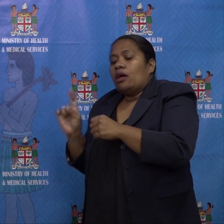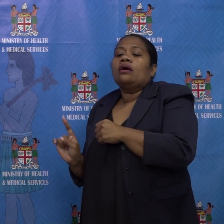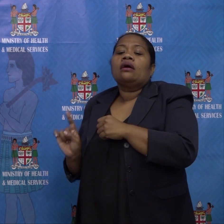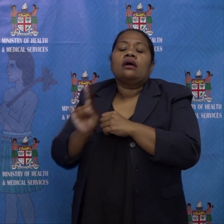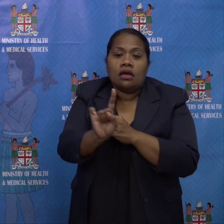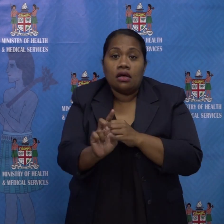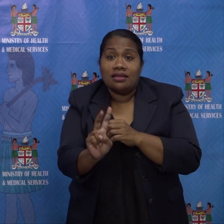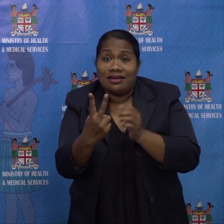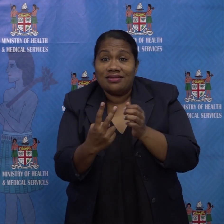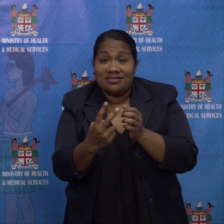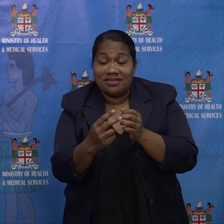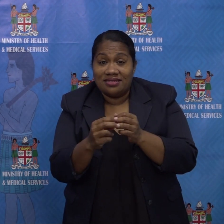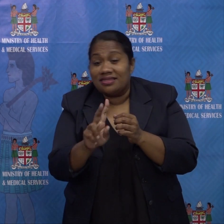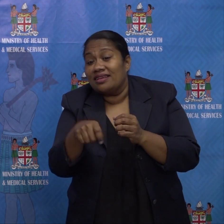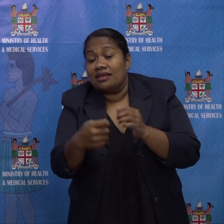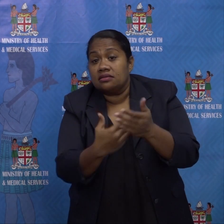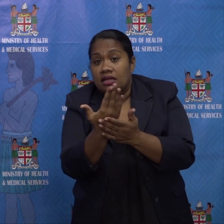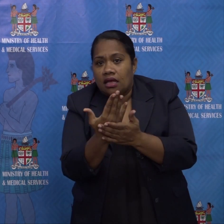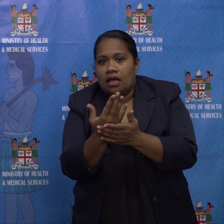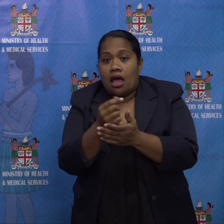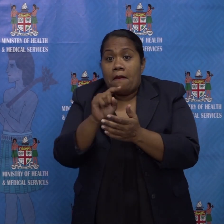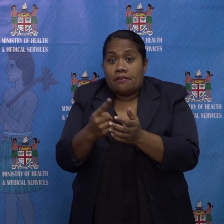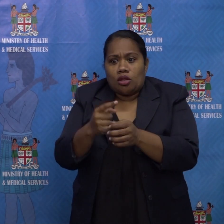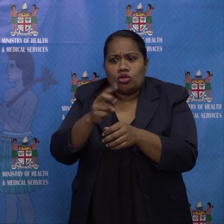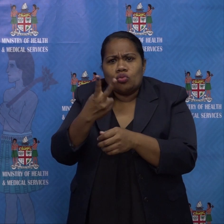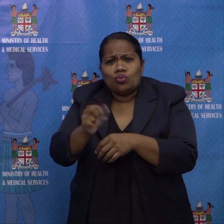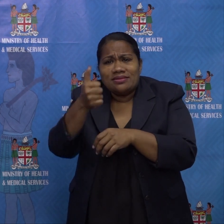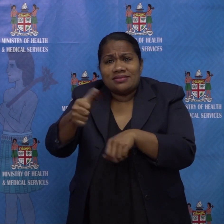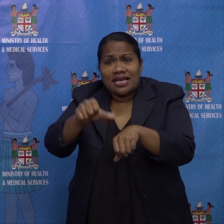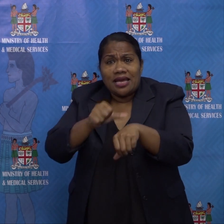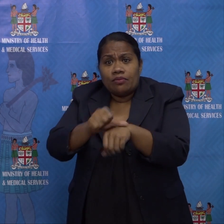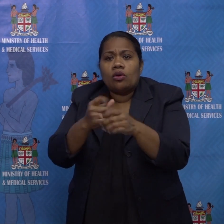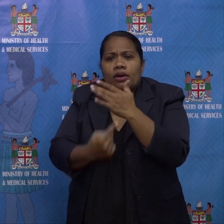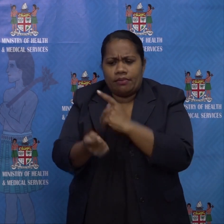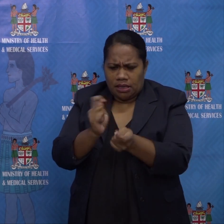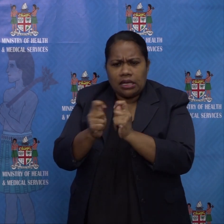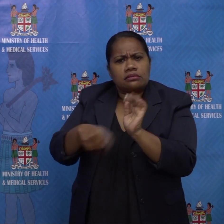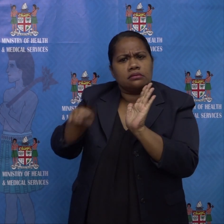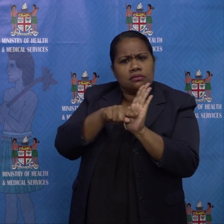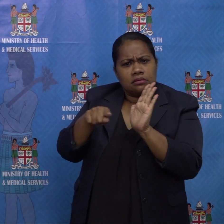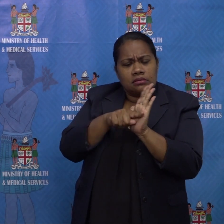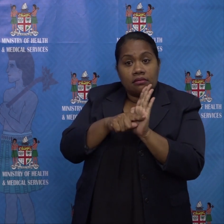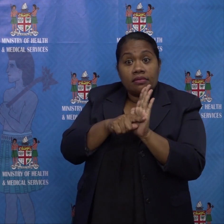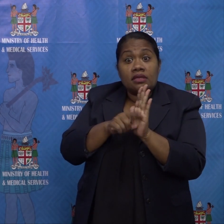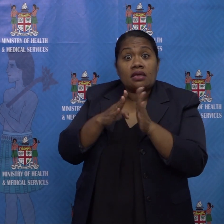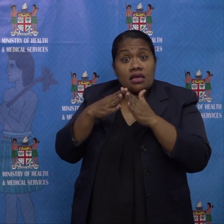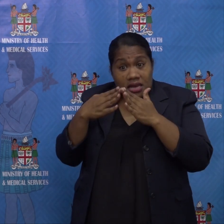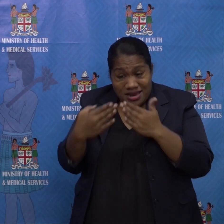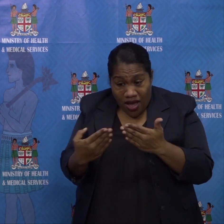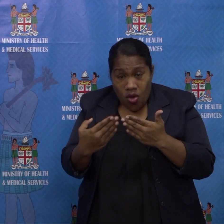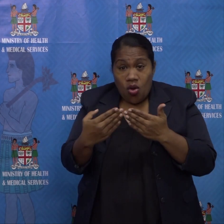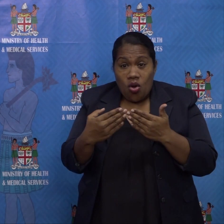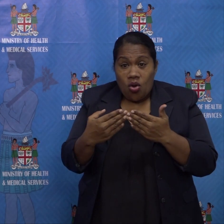develop symptoms, but we know that on the 26th of April, he had tested negative for the virus. And now his recent